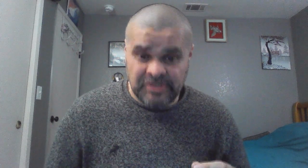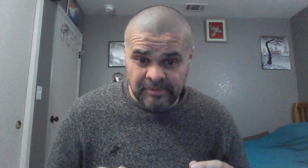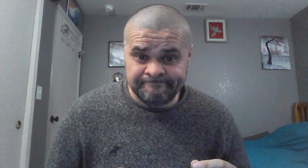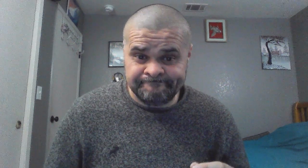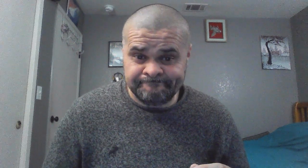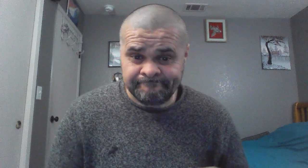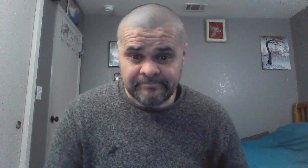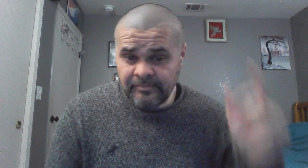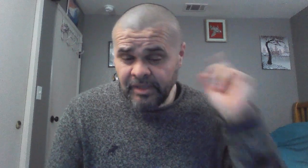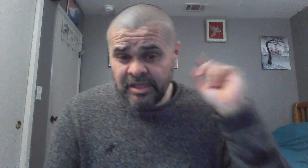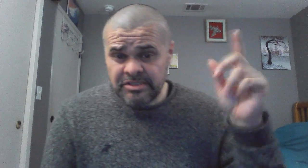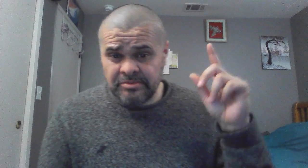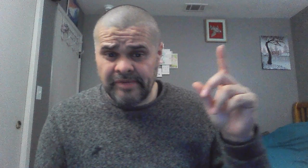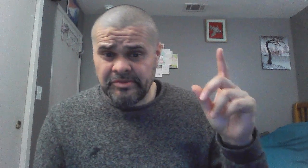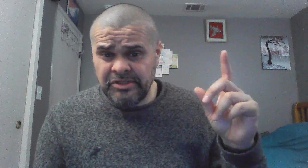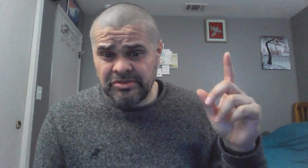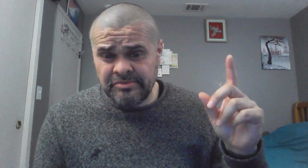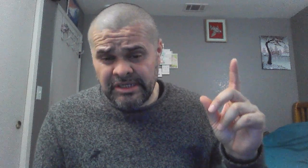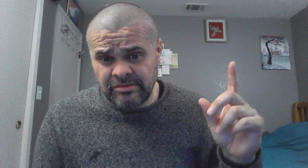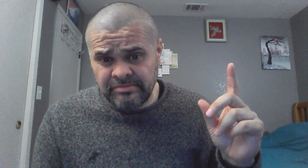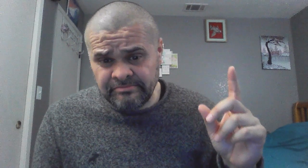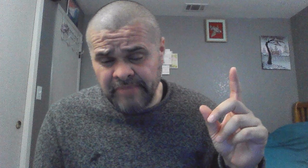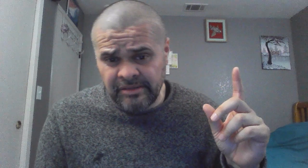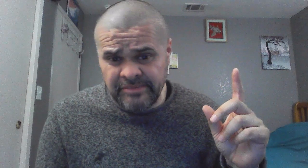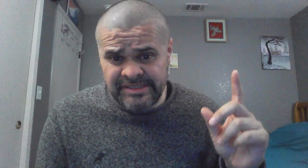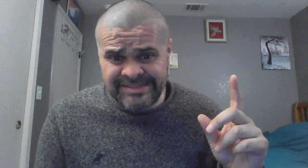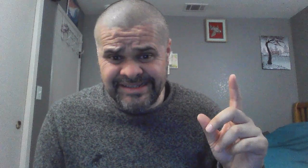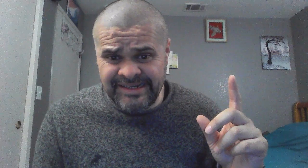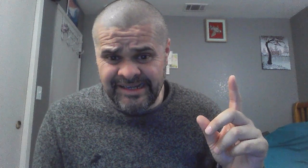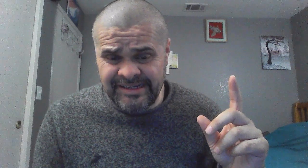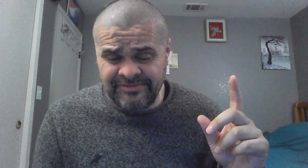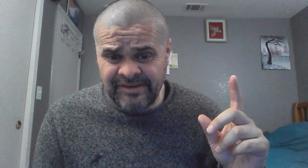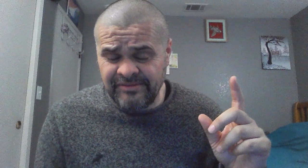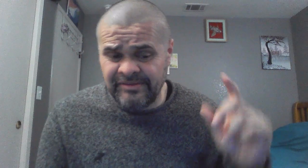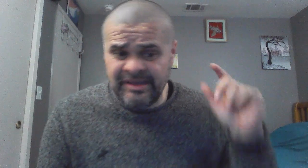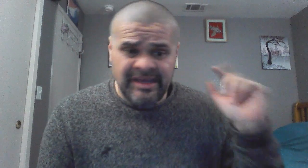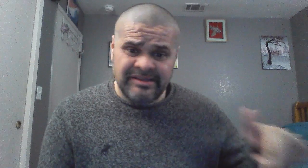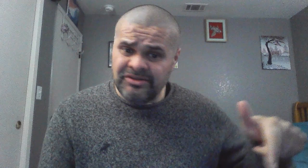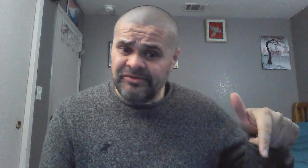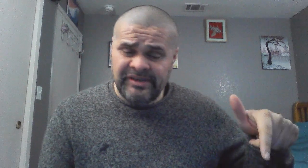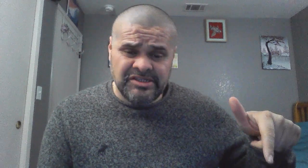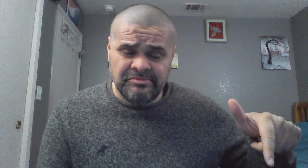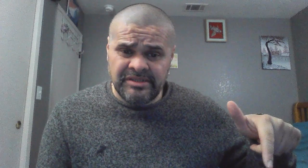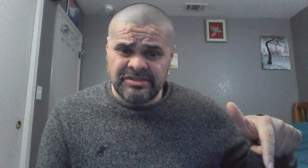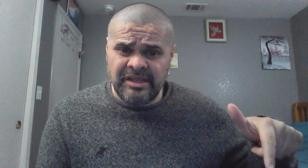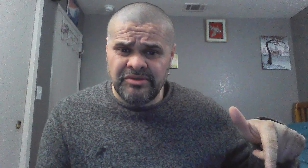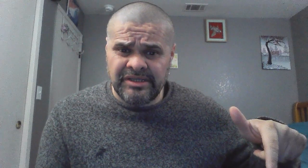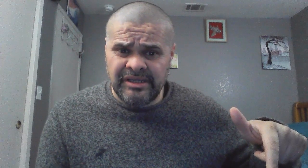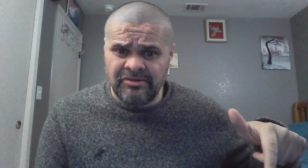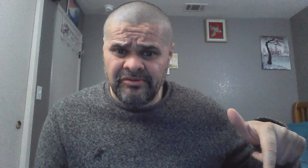So, subscribe to my YouTube channel, Back on Basics 9985. Hit the notification button so that way you can get notified